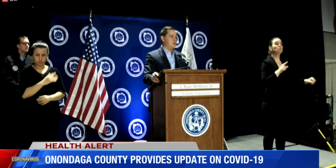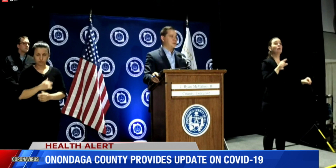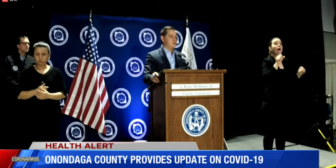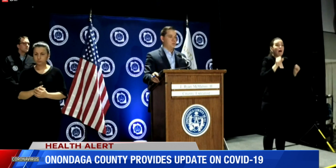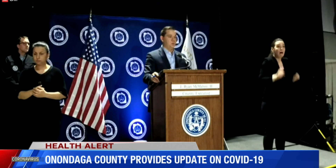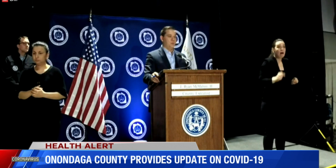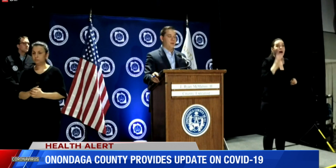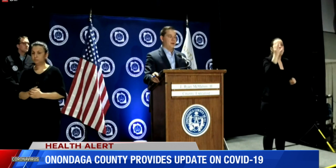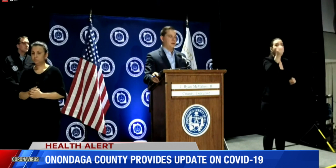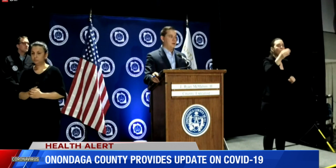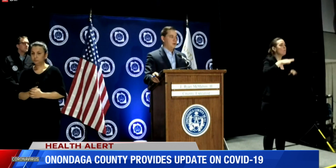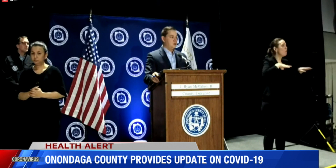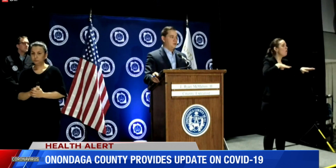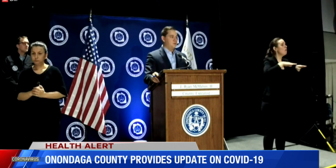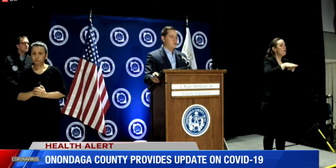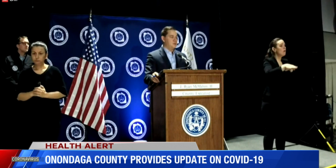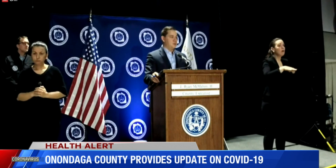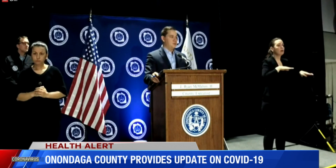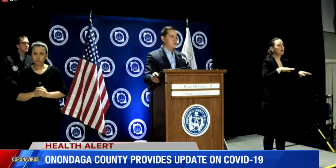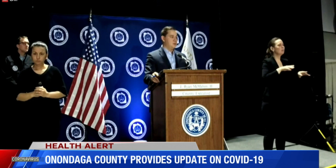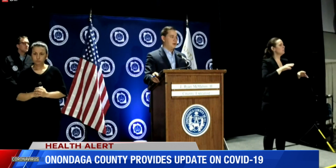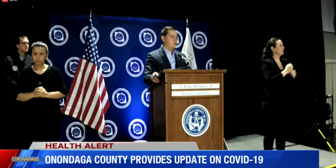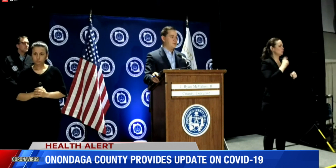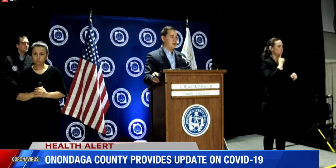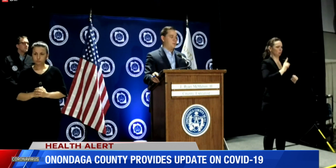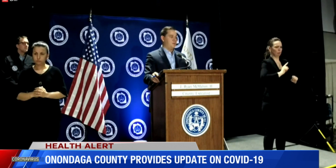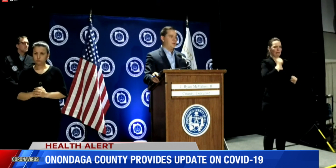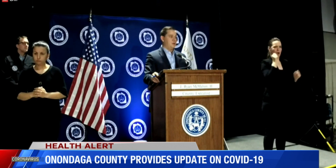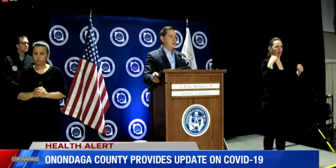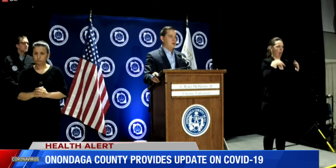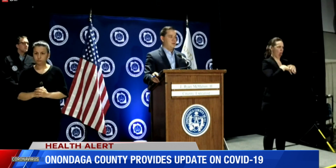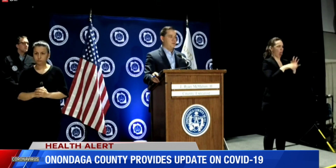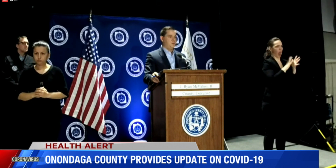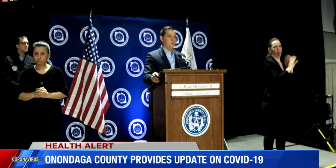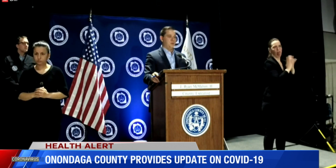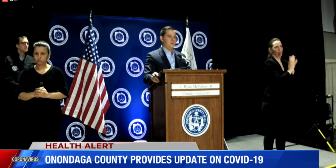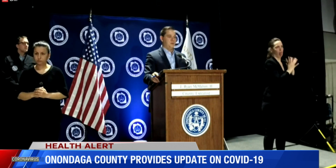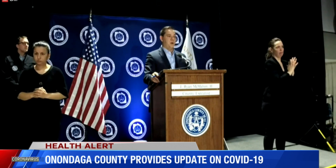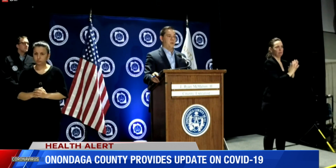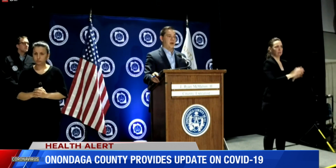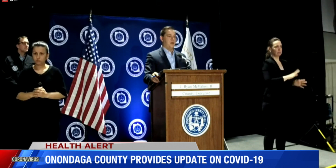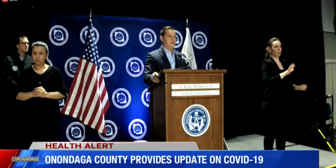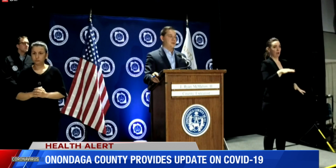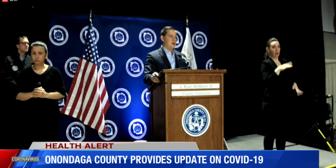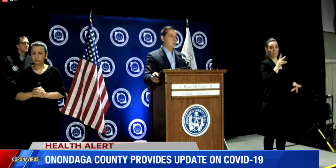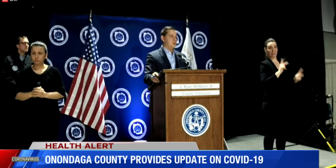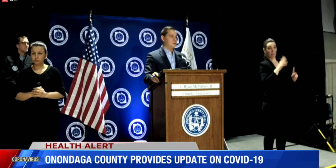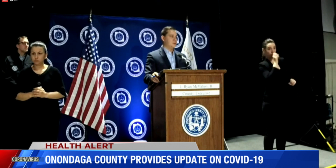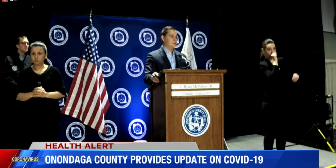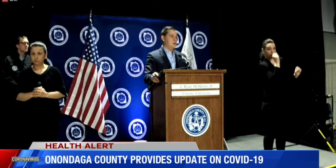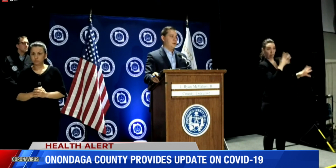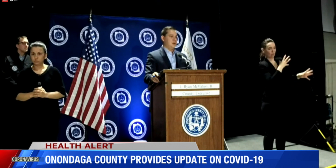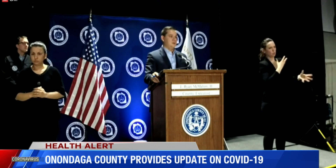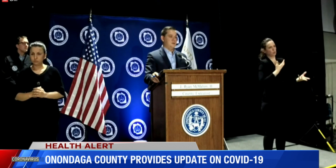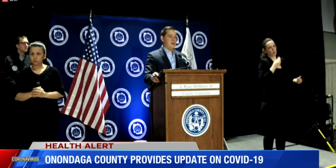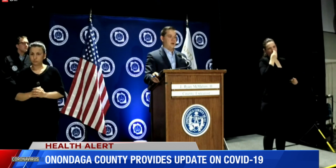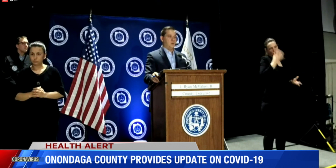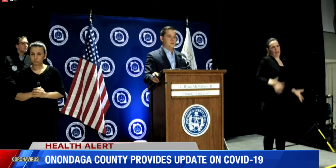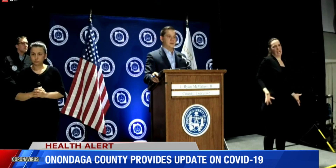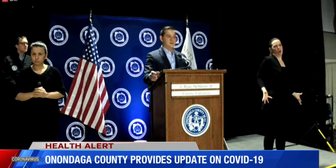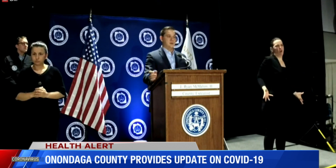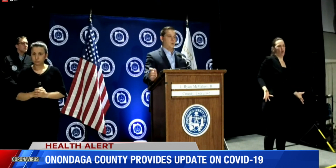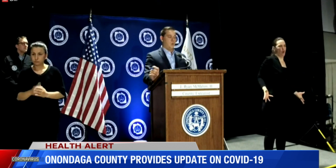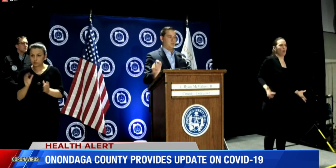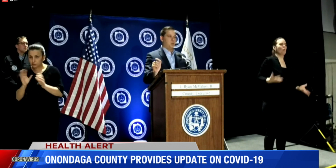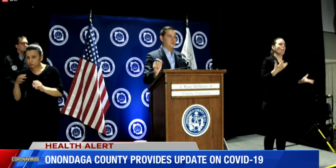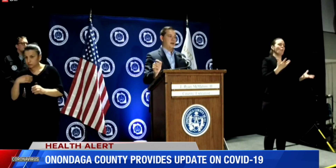this process we will make tough decisions at every step of it if we believe the public health is at risk, even if that